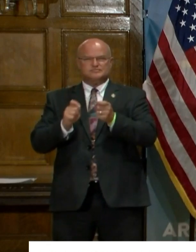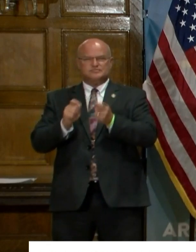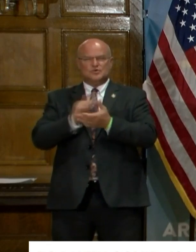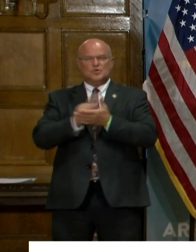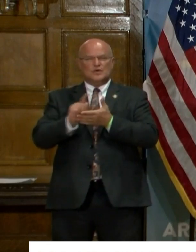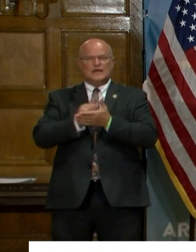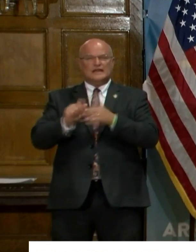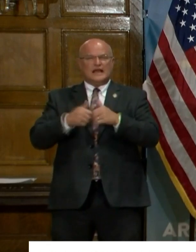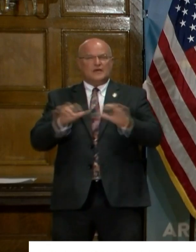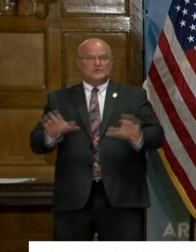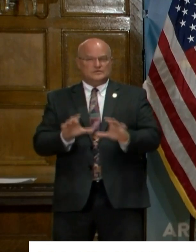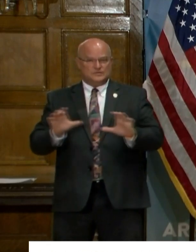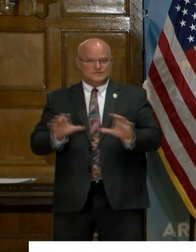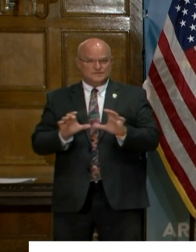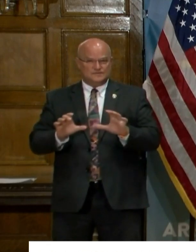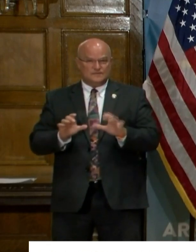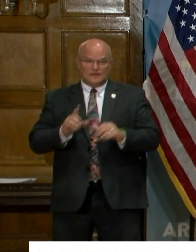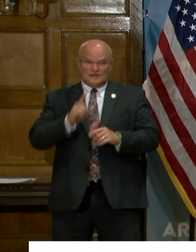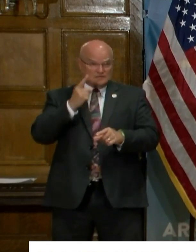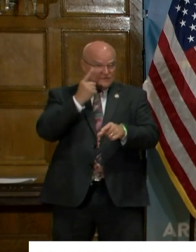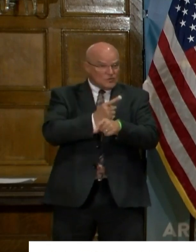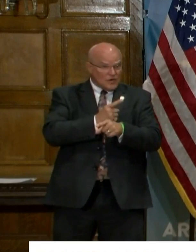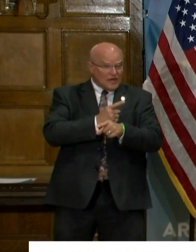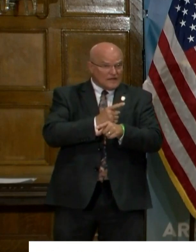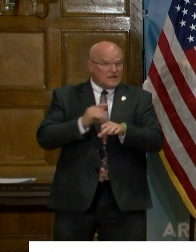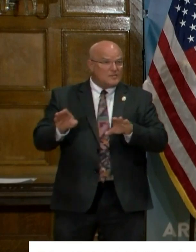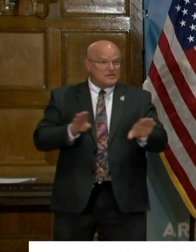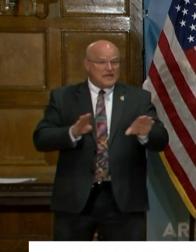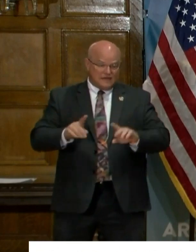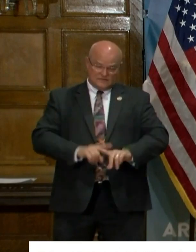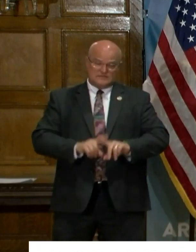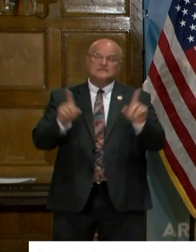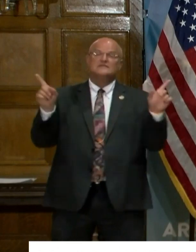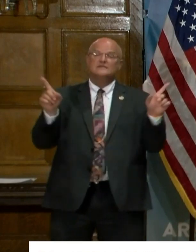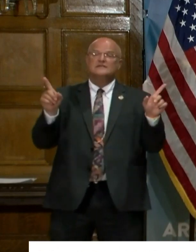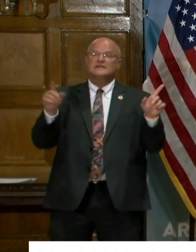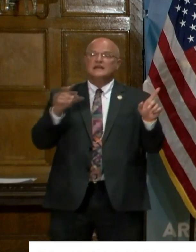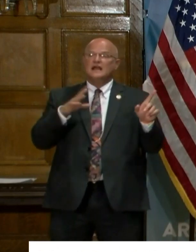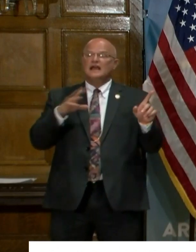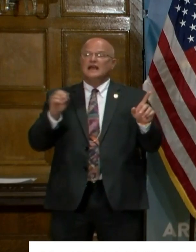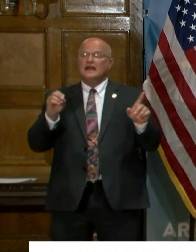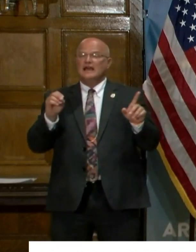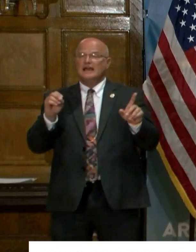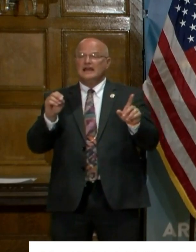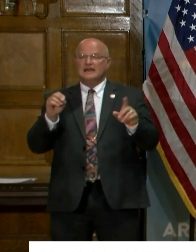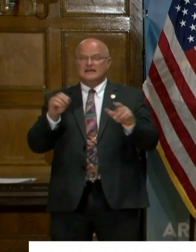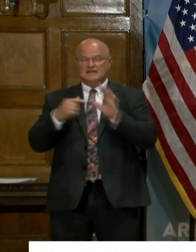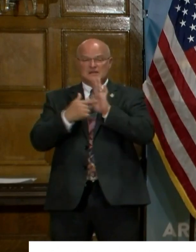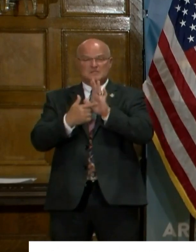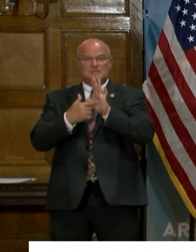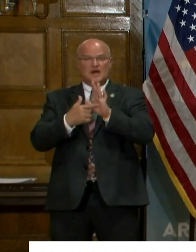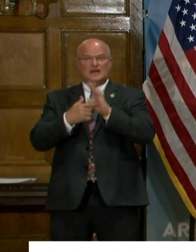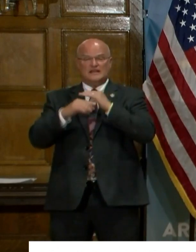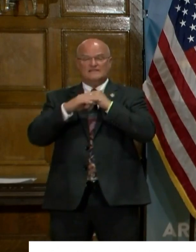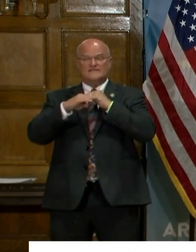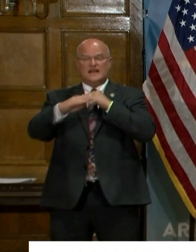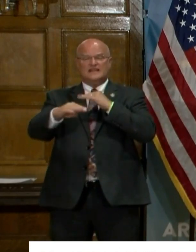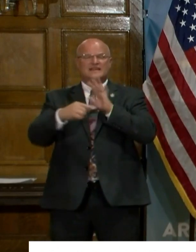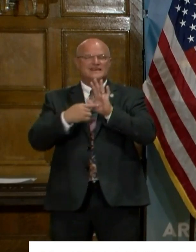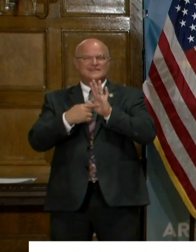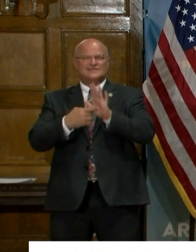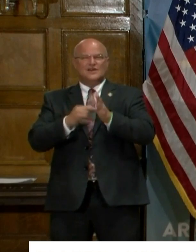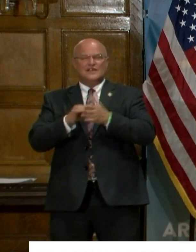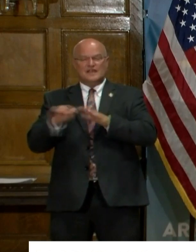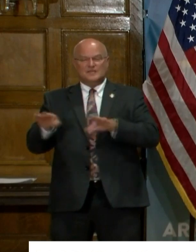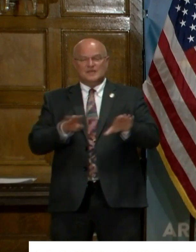how we perform. They're absolutely right that behavior makes a difference, and the fact that their modeling flattened out shows